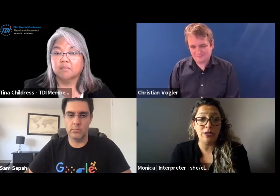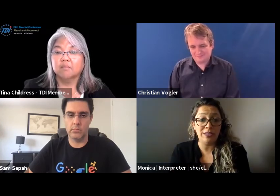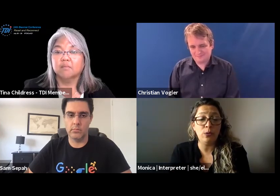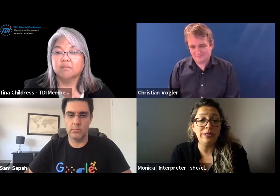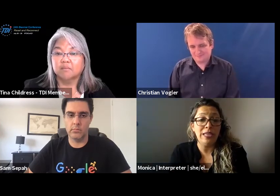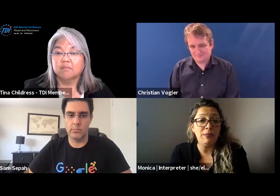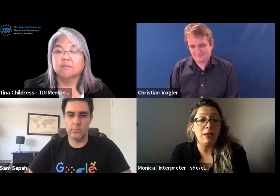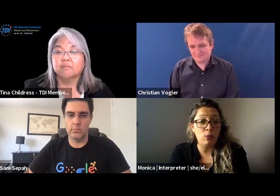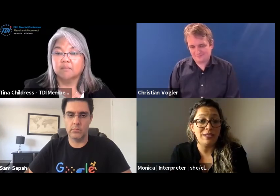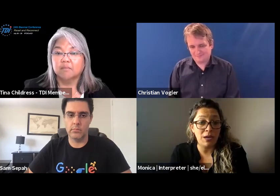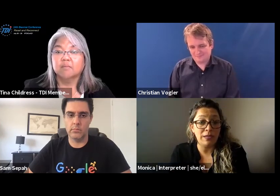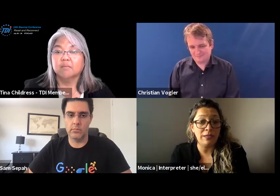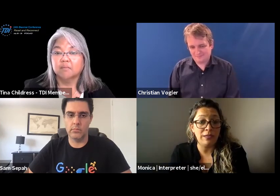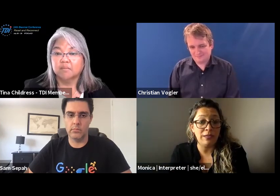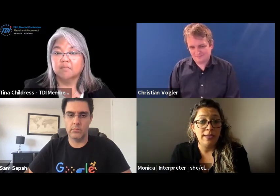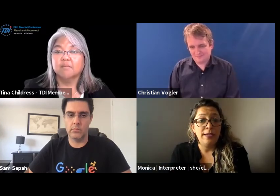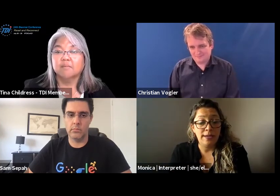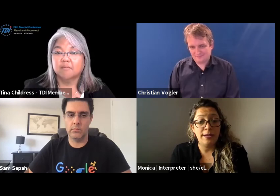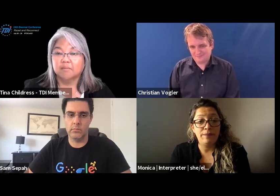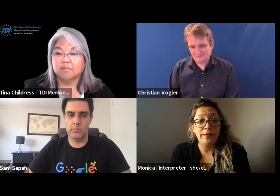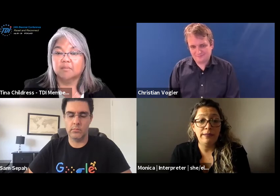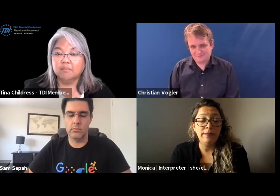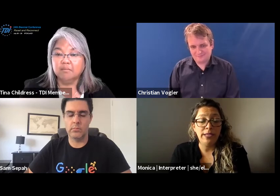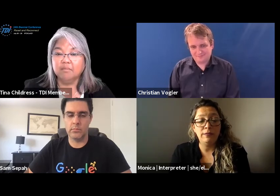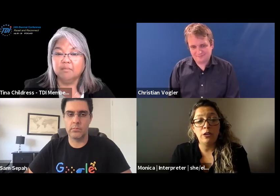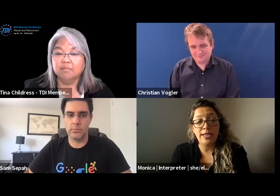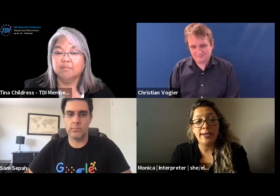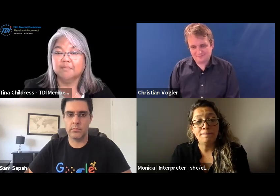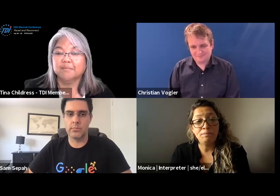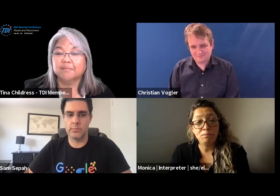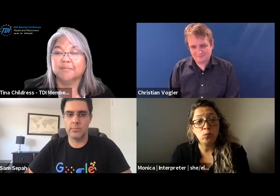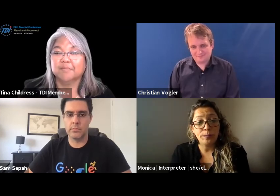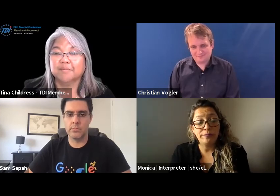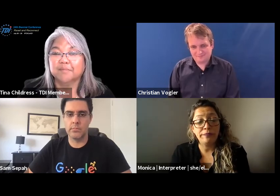important to keep that always in mind in our data.